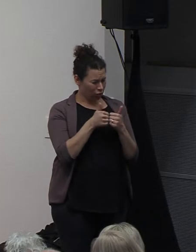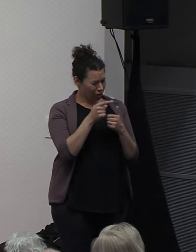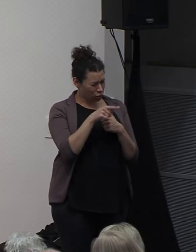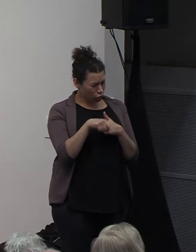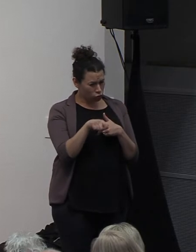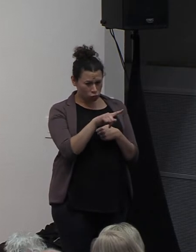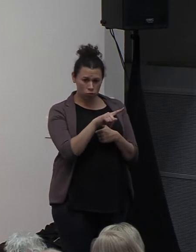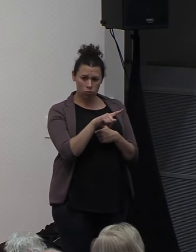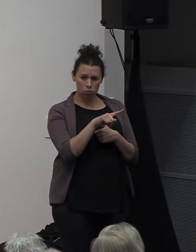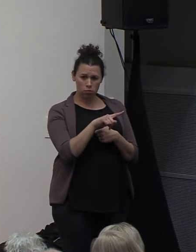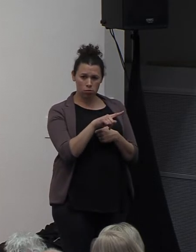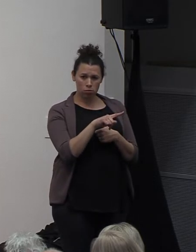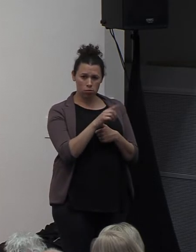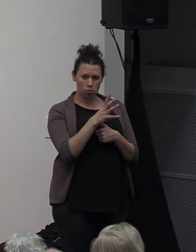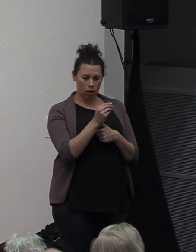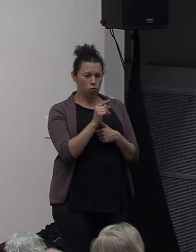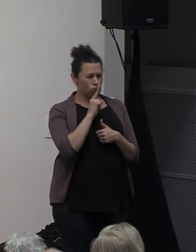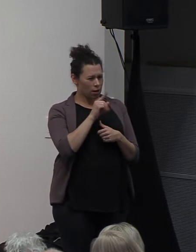ways.